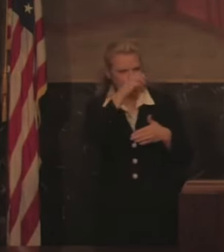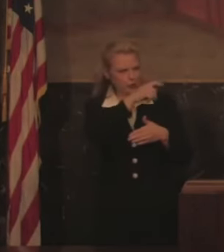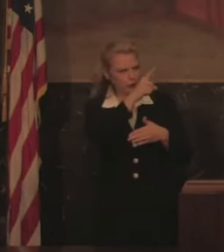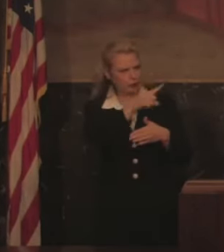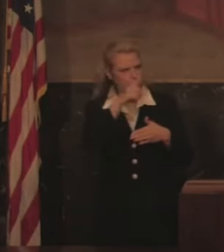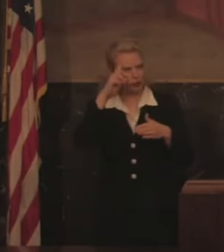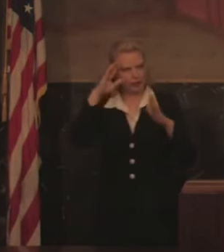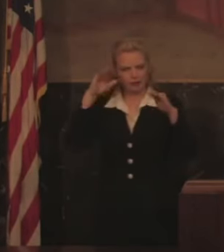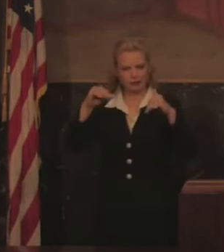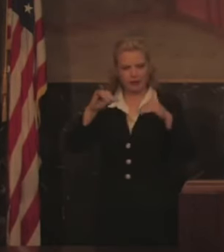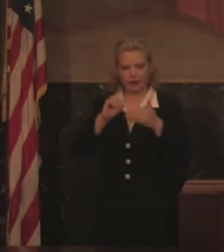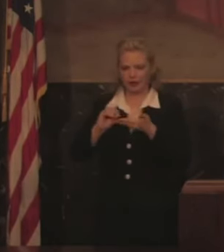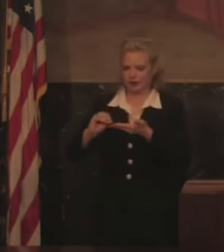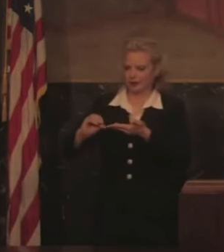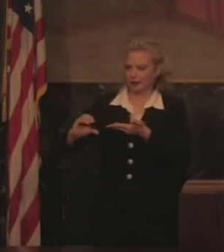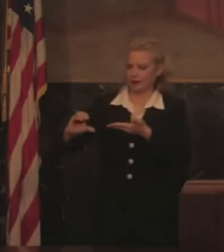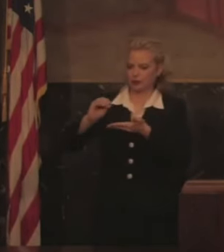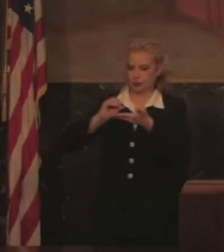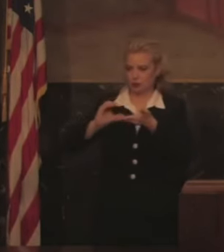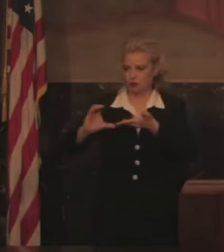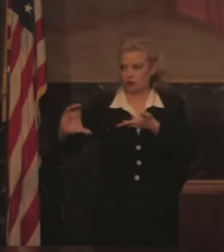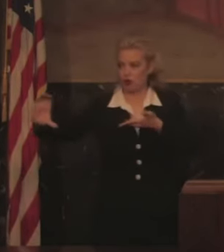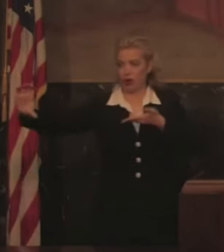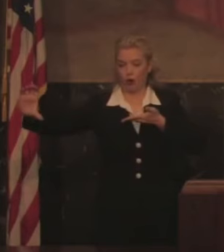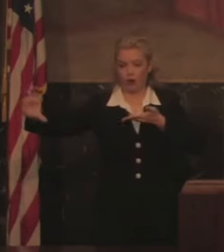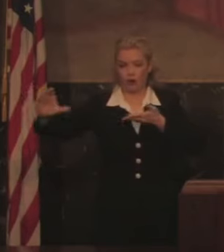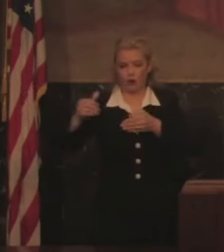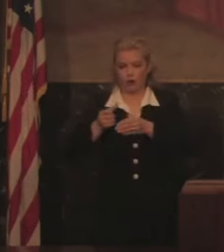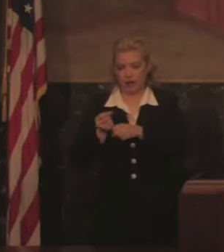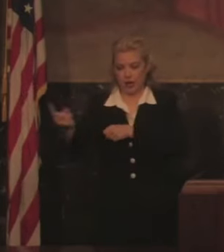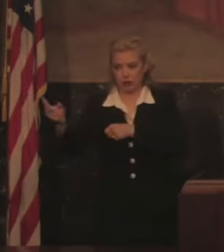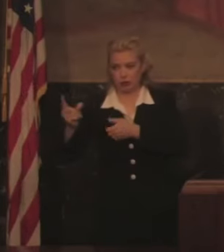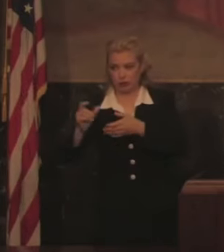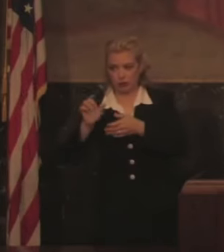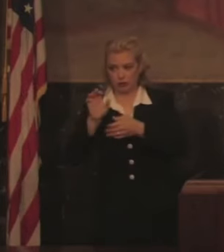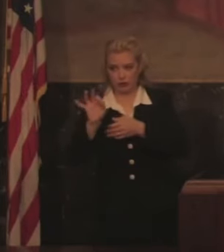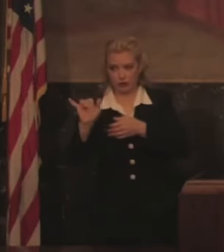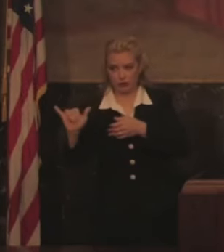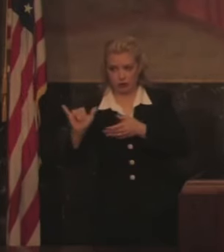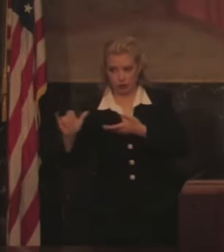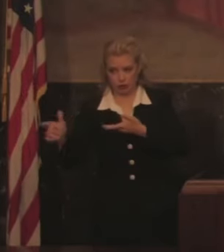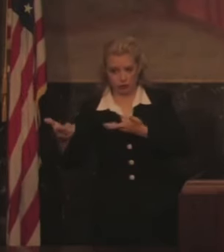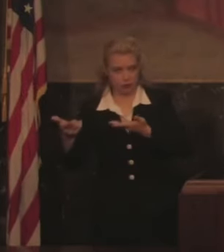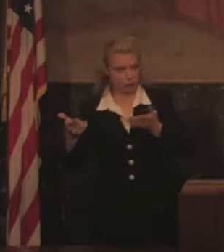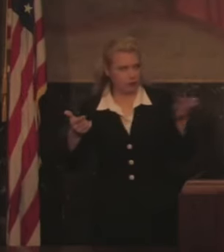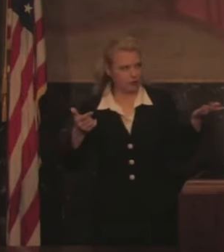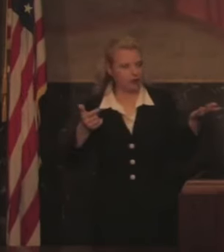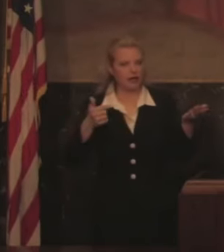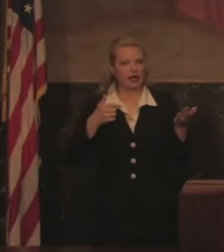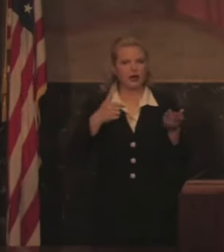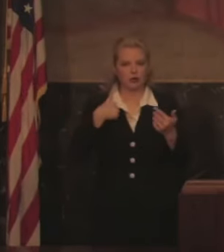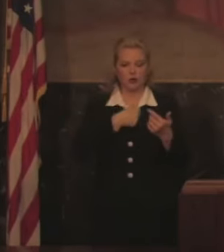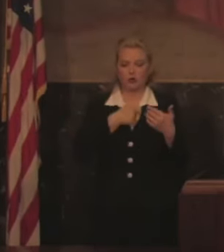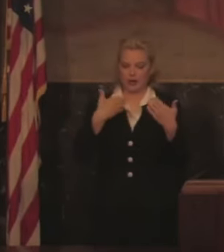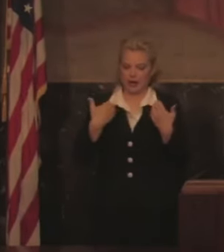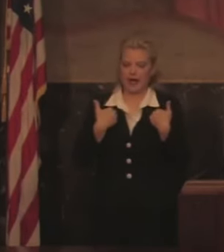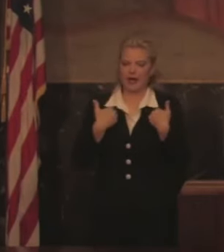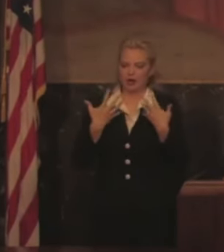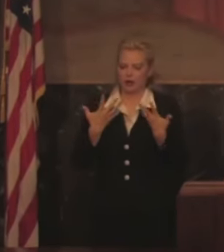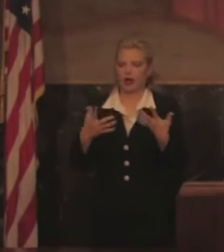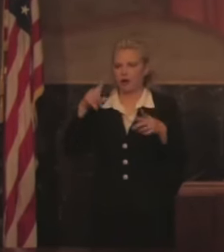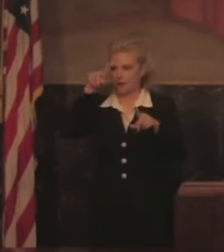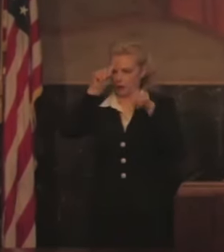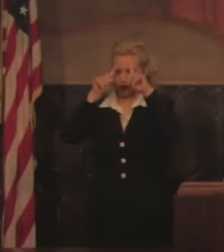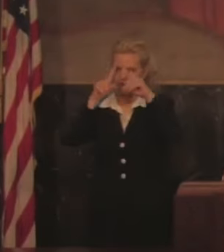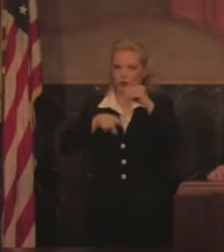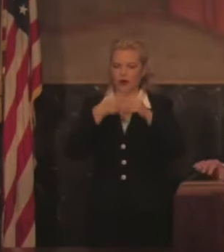current fiscal year based on what you're doing now? Yeah, well, I think what I said was we have a lot of questions around current year excess, and we